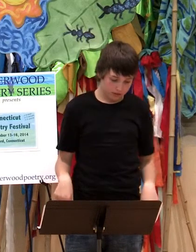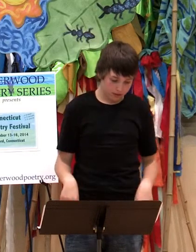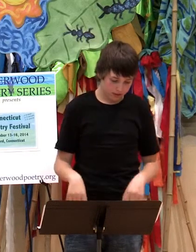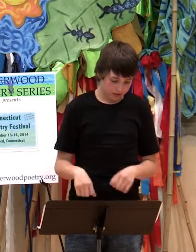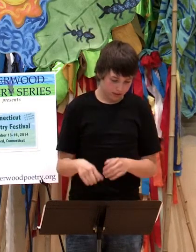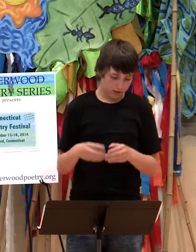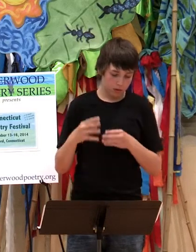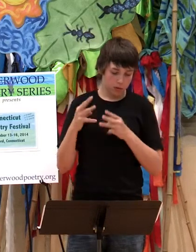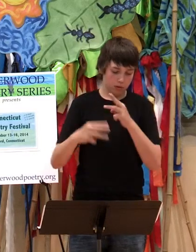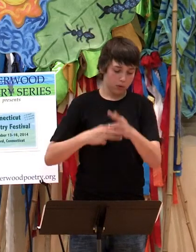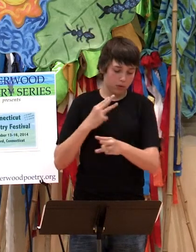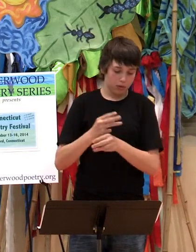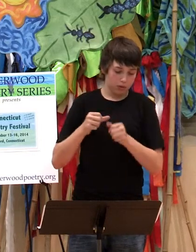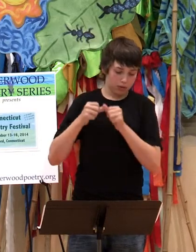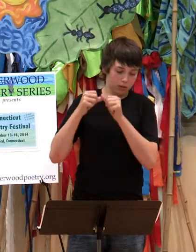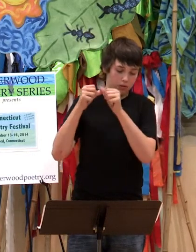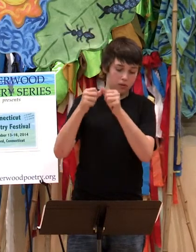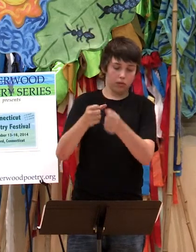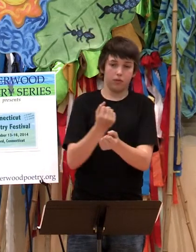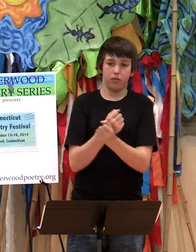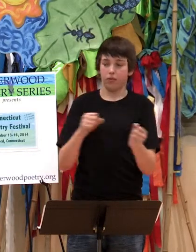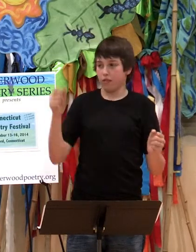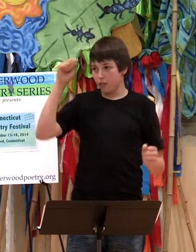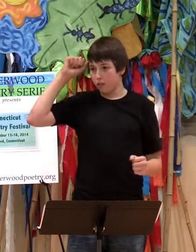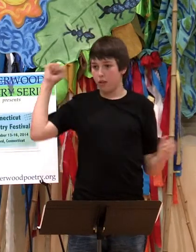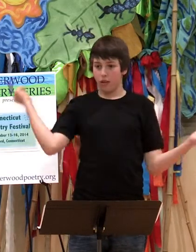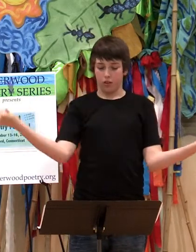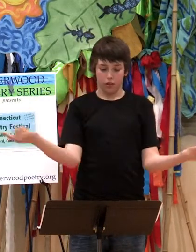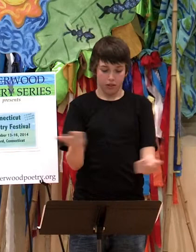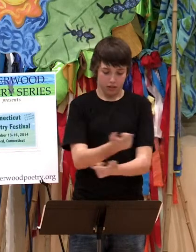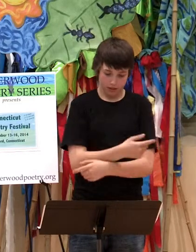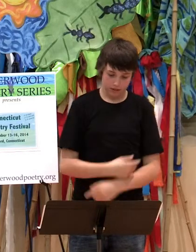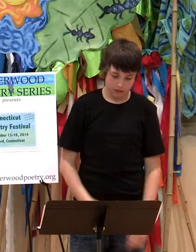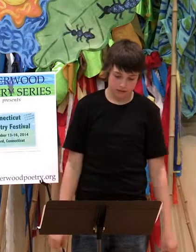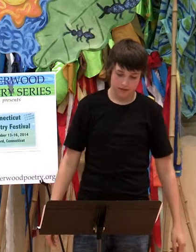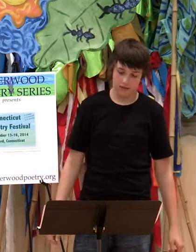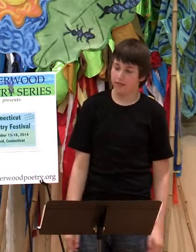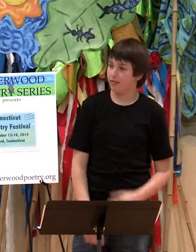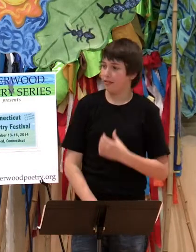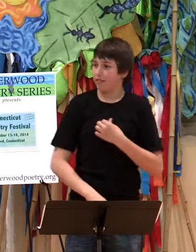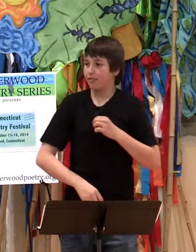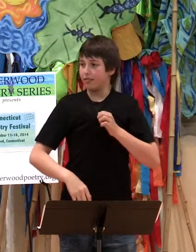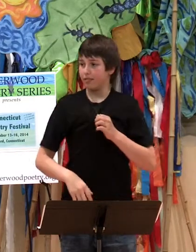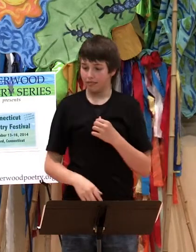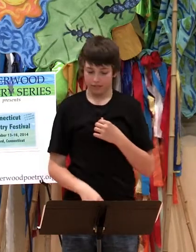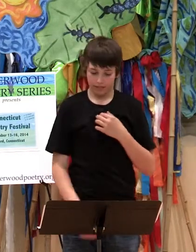Struggle may grow, but the world will last, free for all.